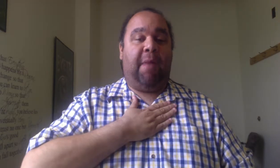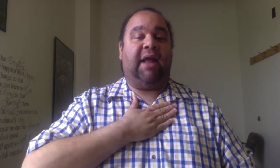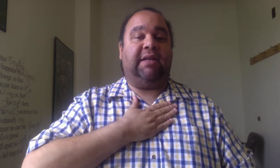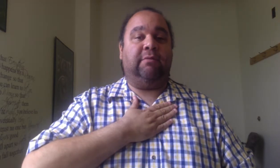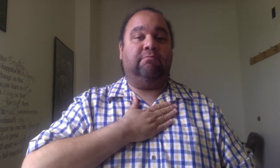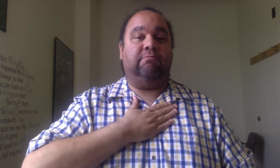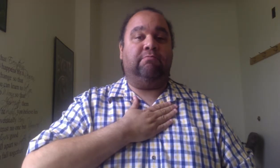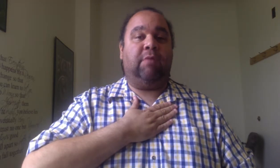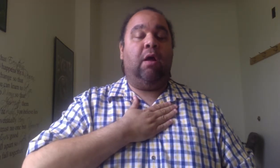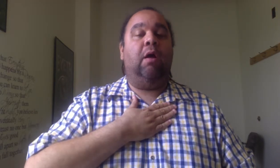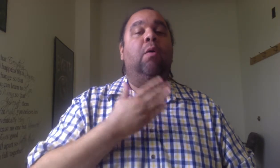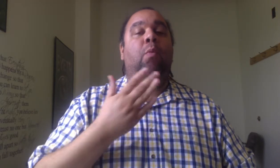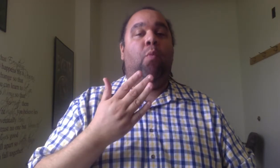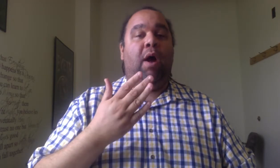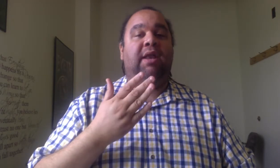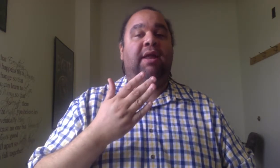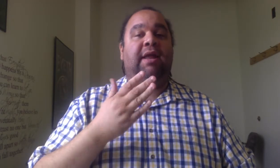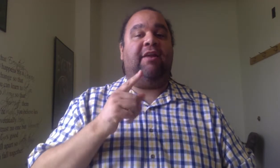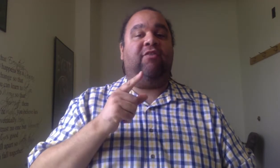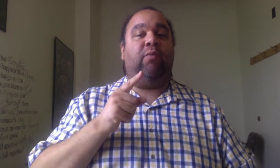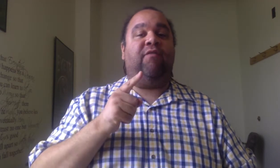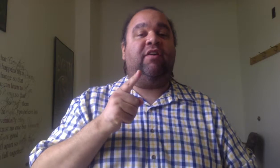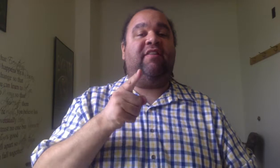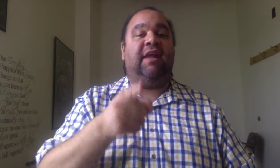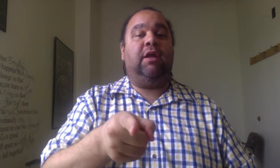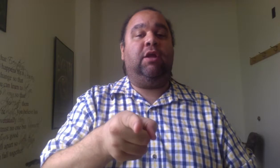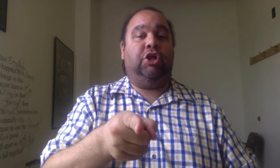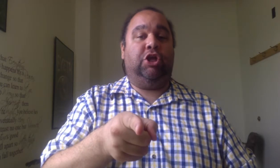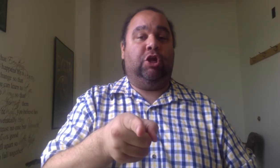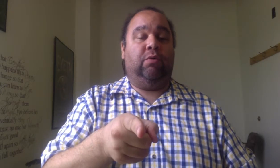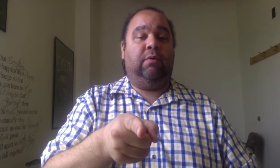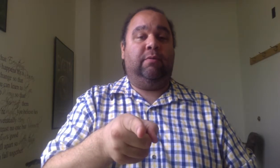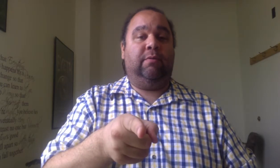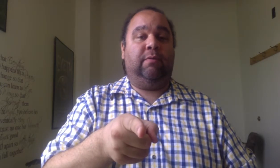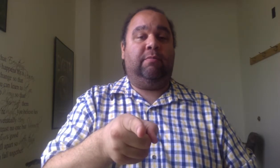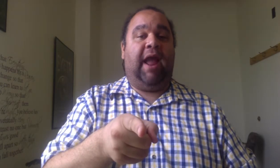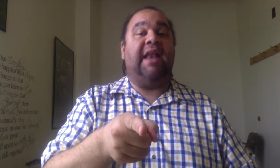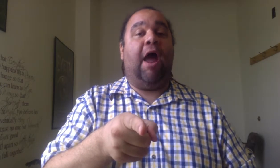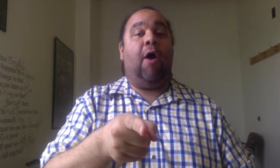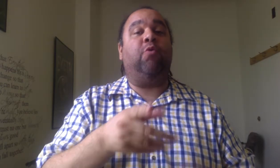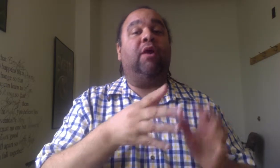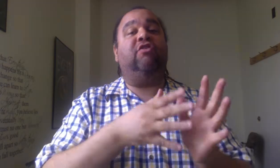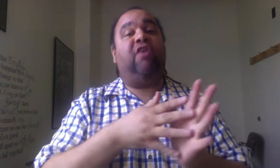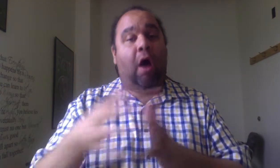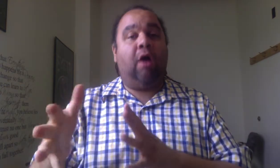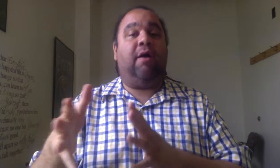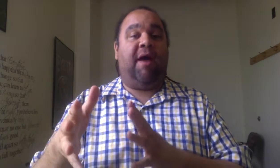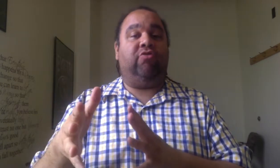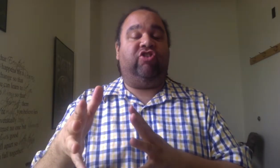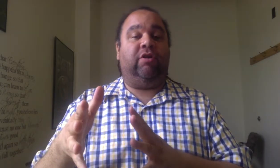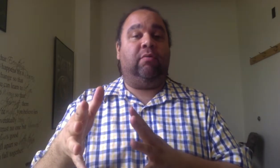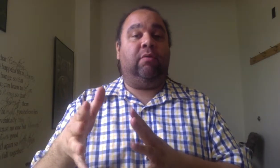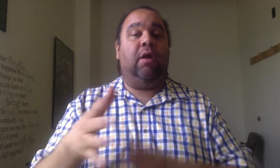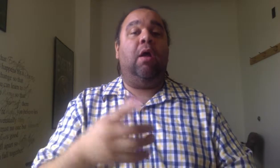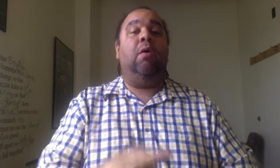mine. One is referencing you, and now I'm going to talk about you.